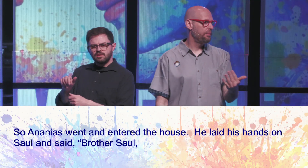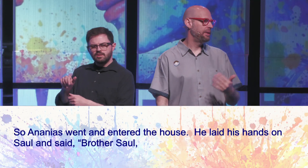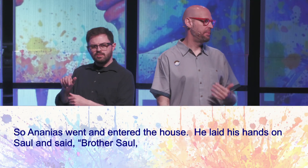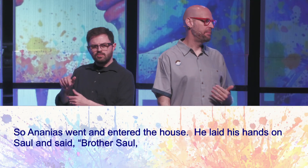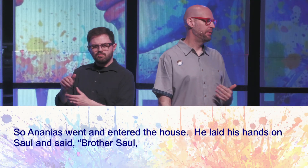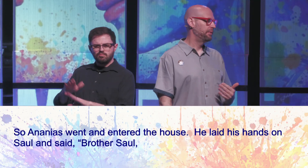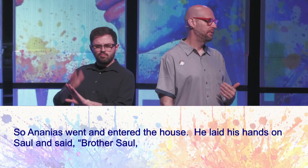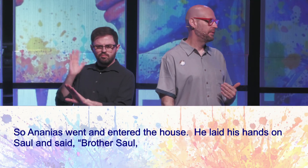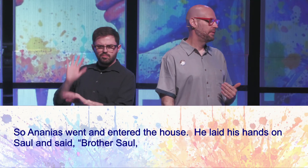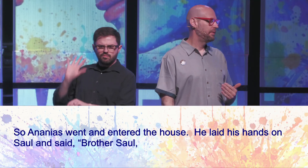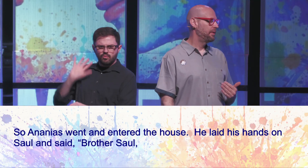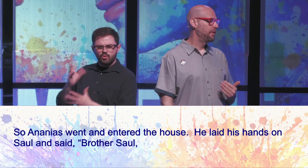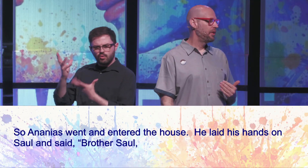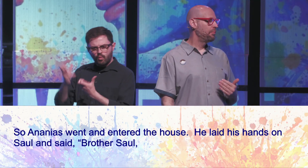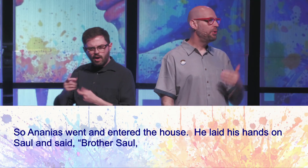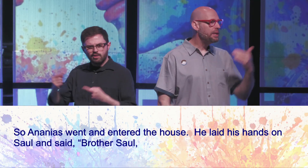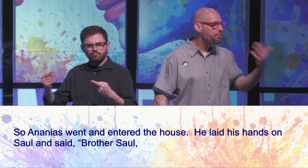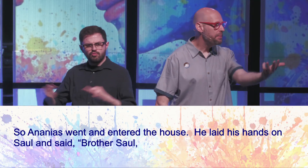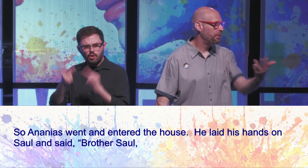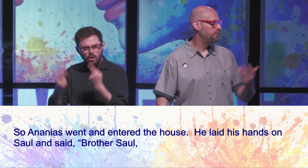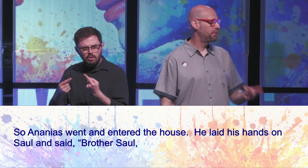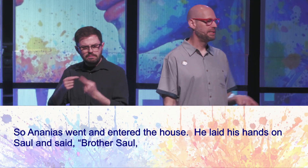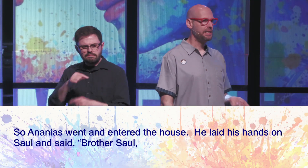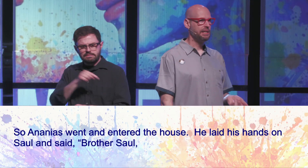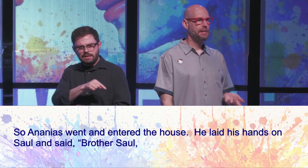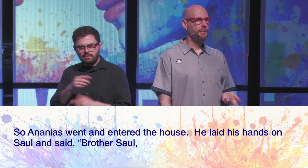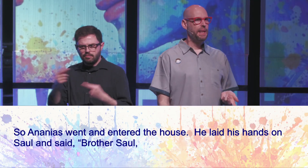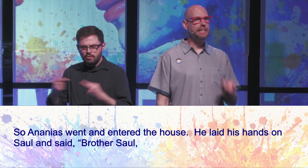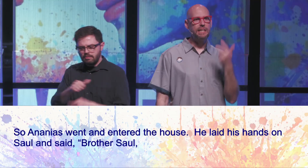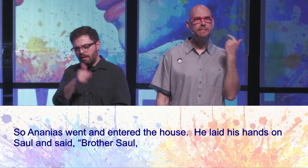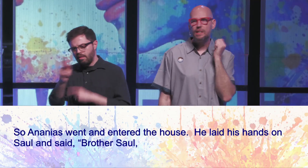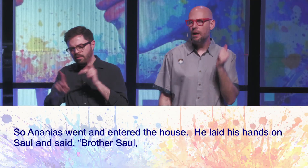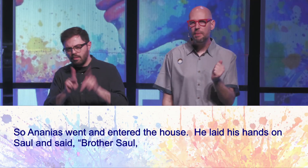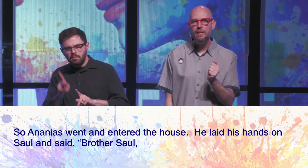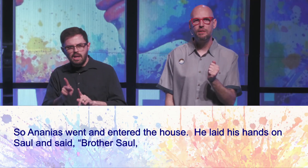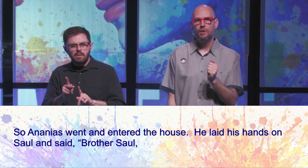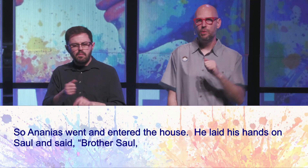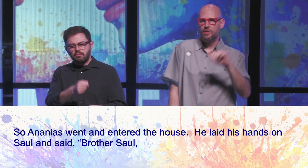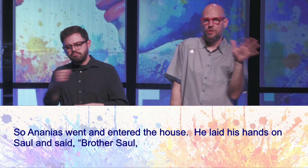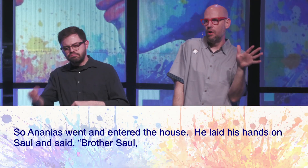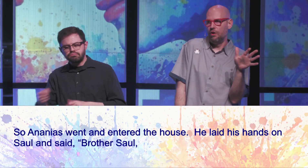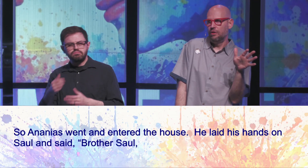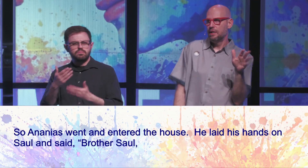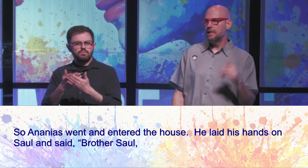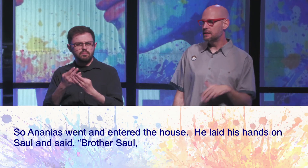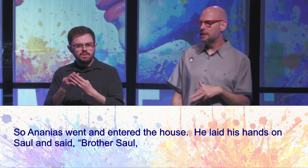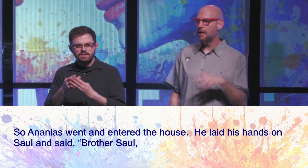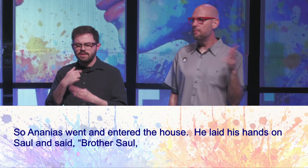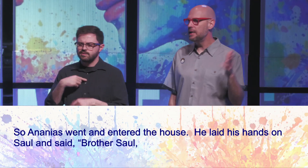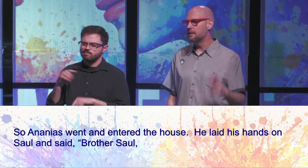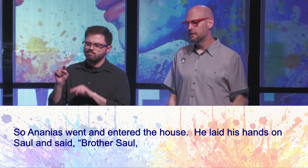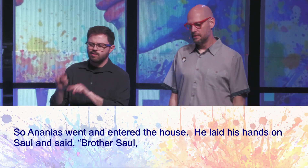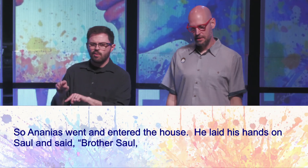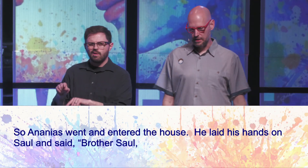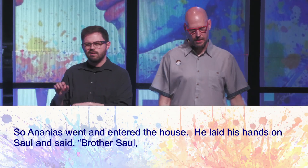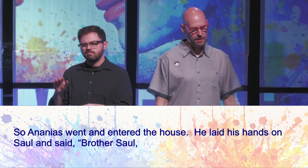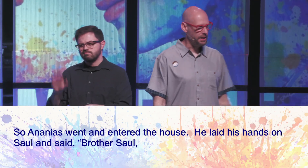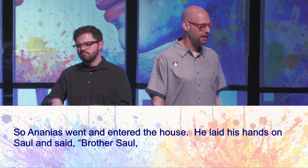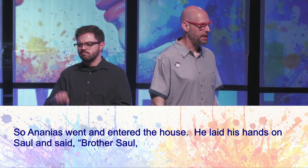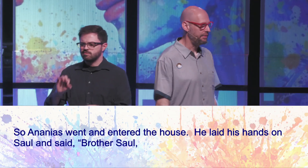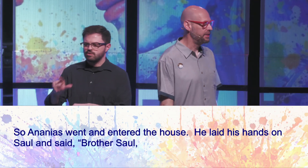actively harming people, putting people in prison. And he doesn't come in with Saul. He doesn't come in,